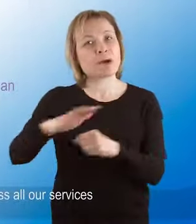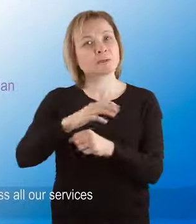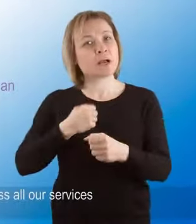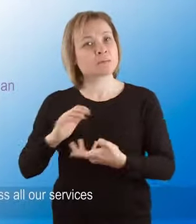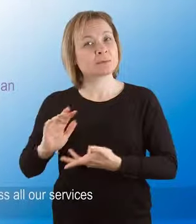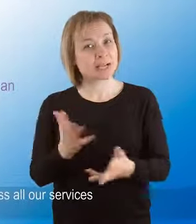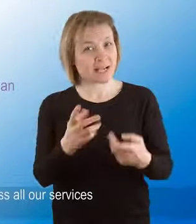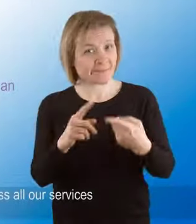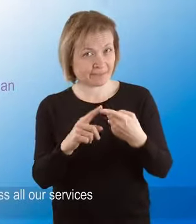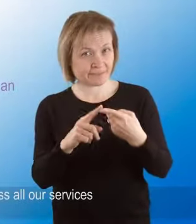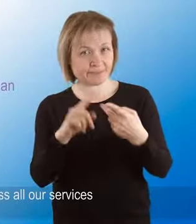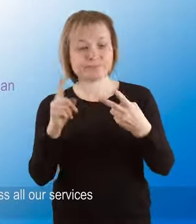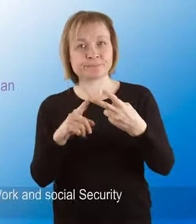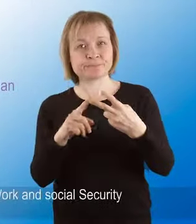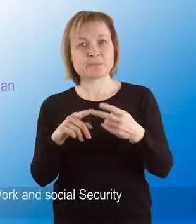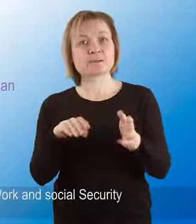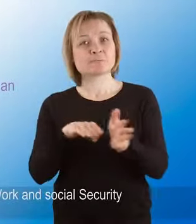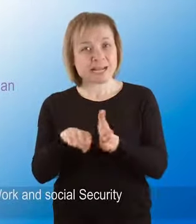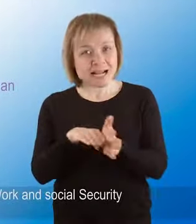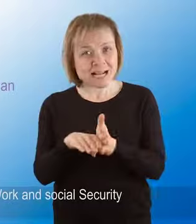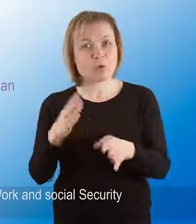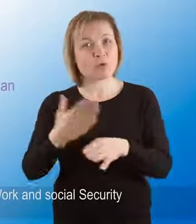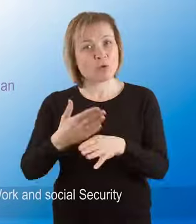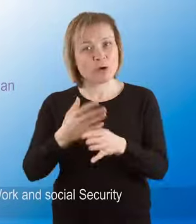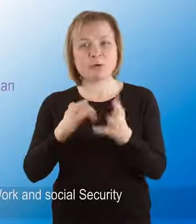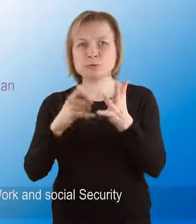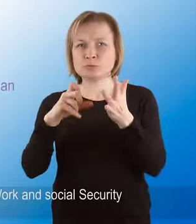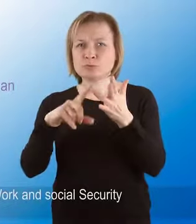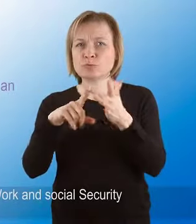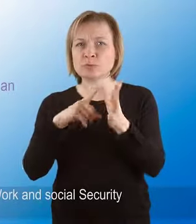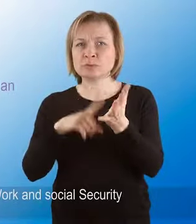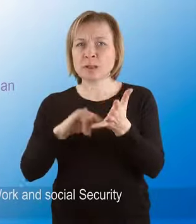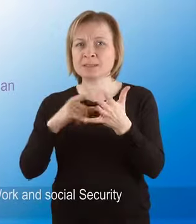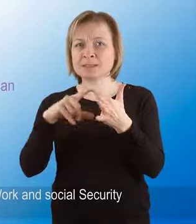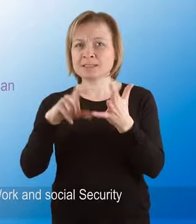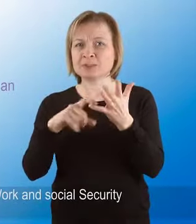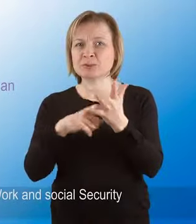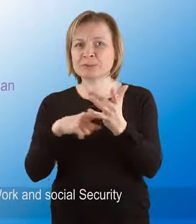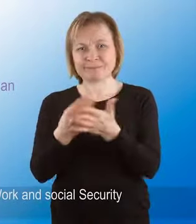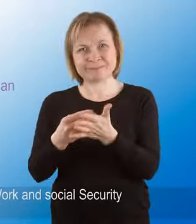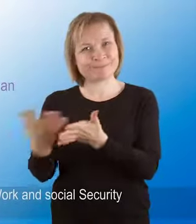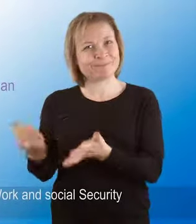across all our services: training, work and social security,